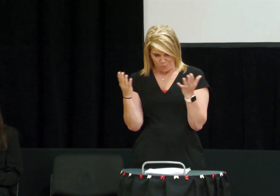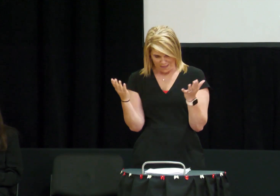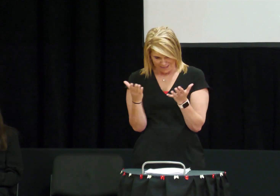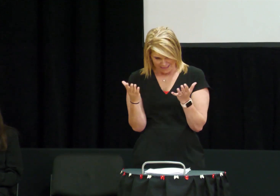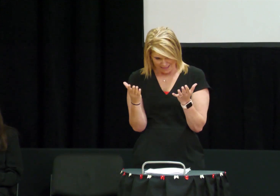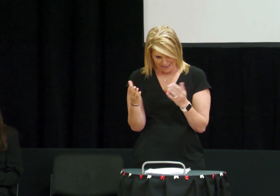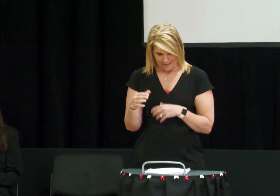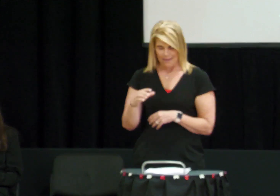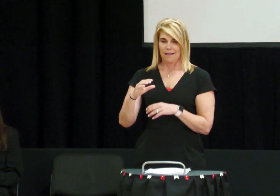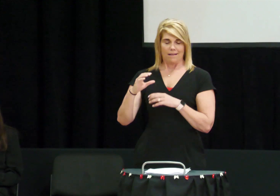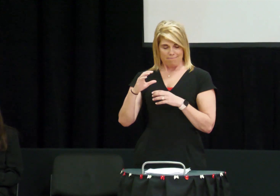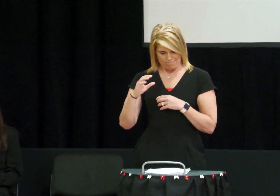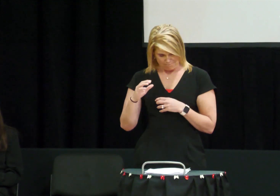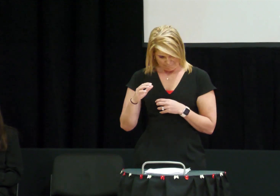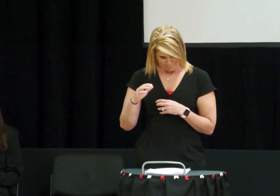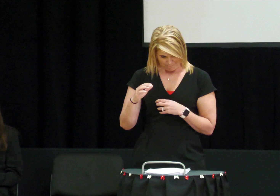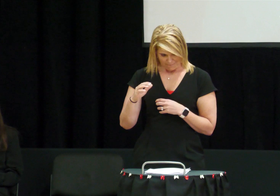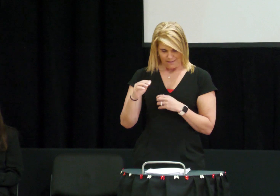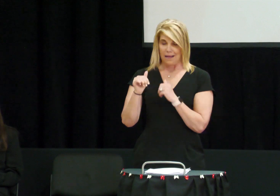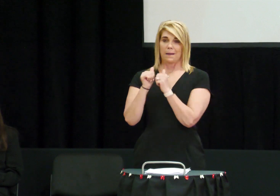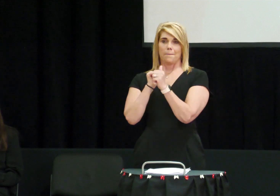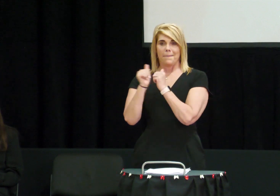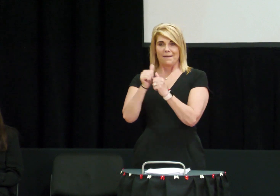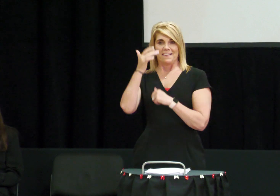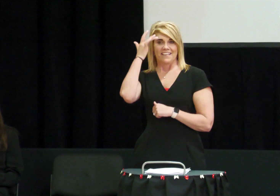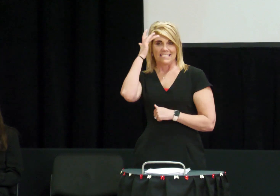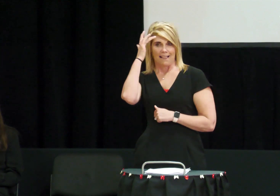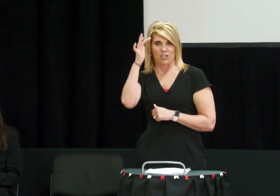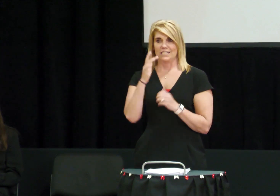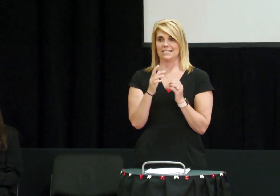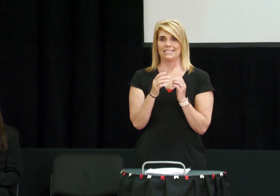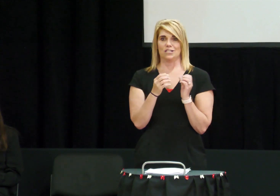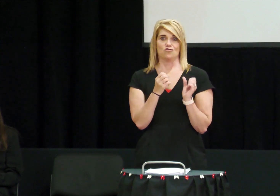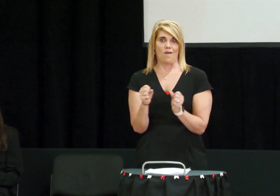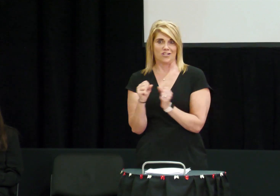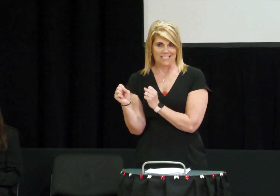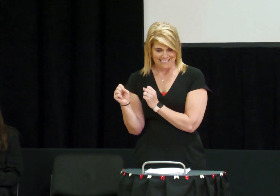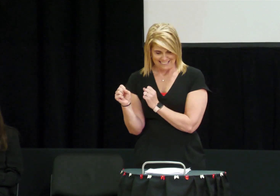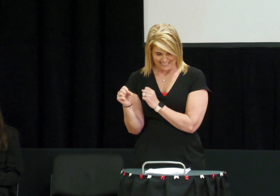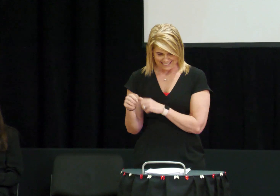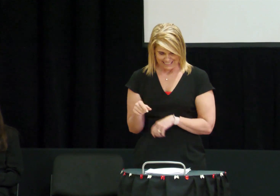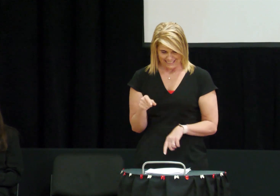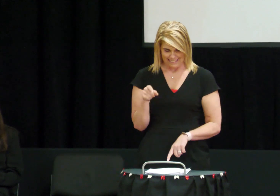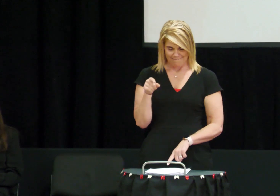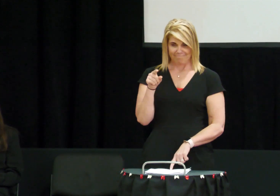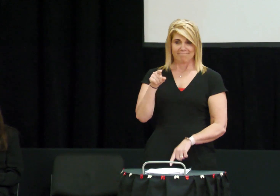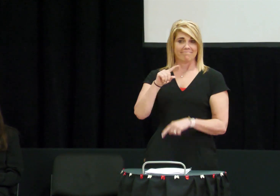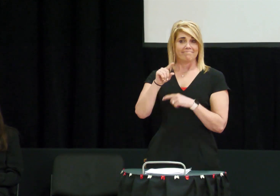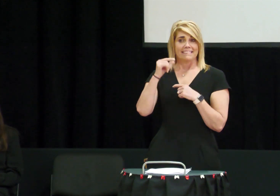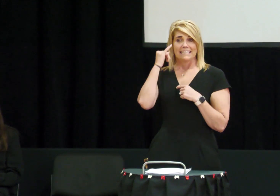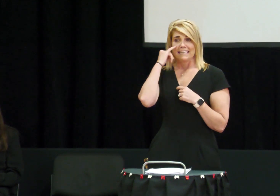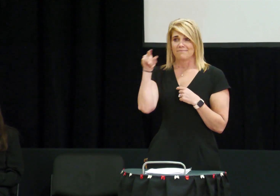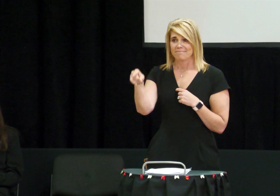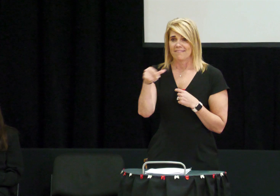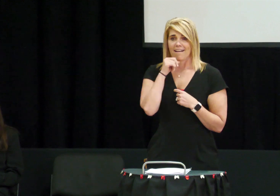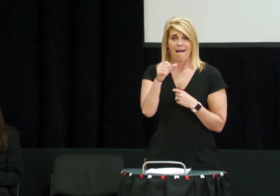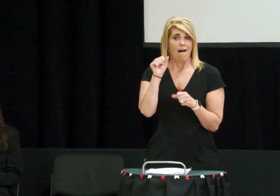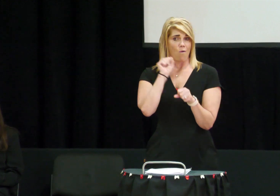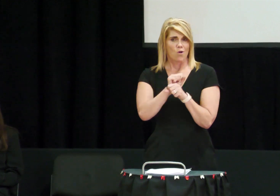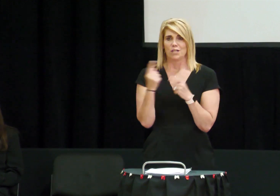week in the position of competitive intelligence strategist.